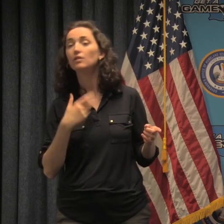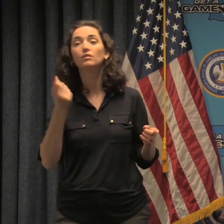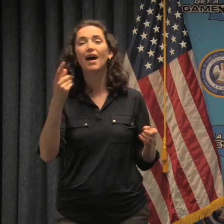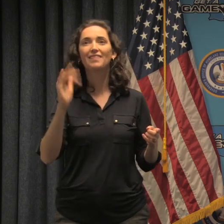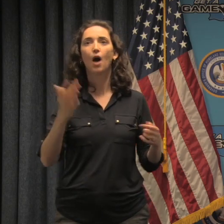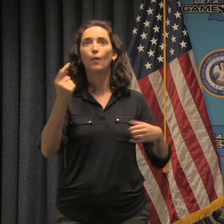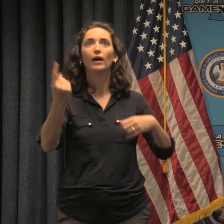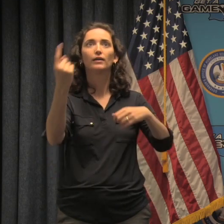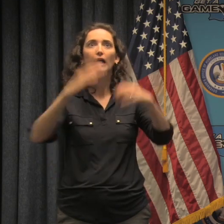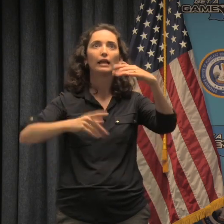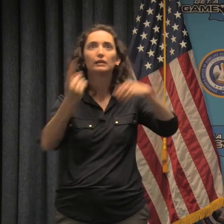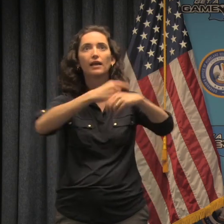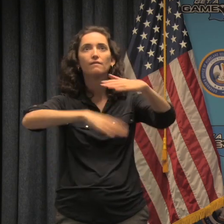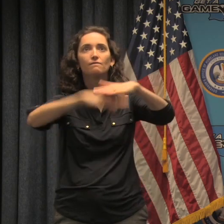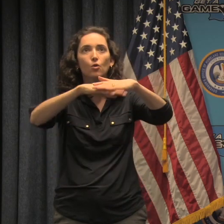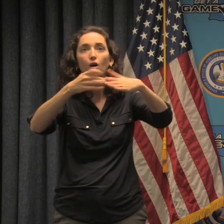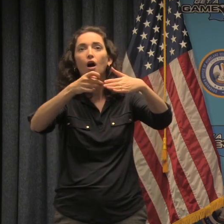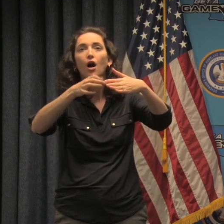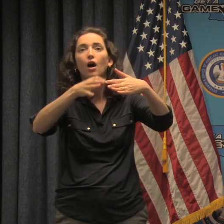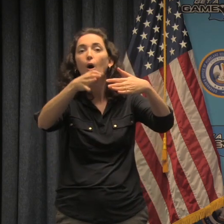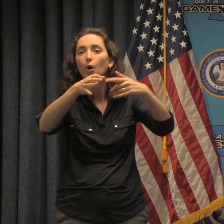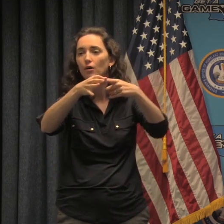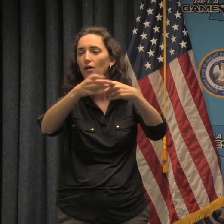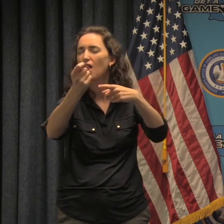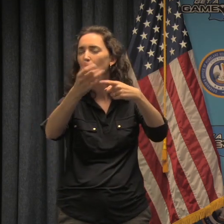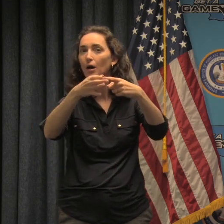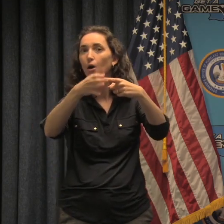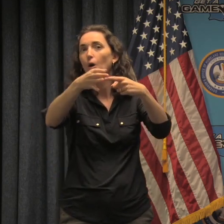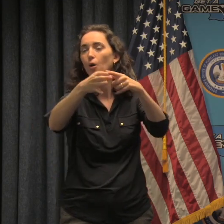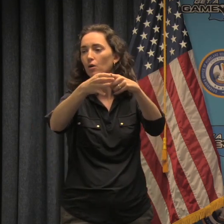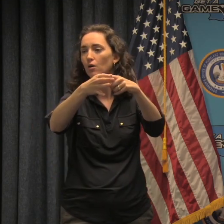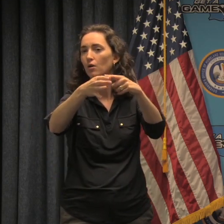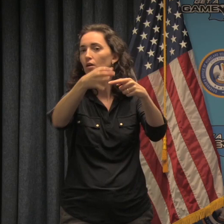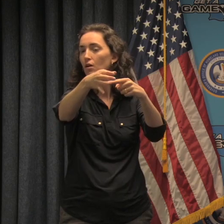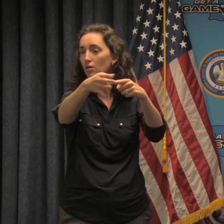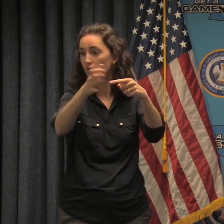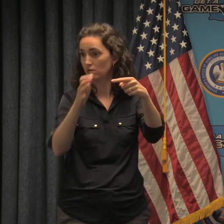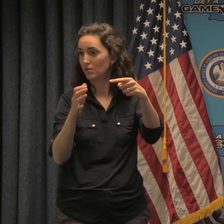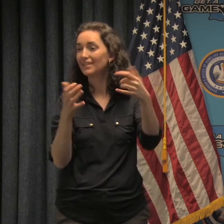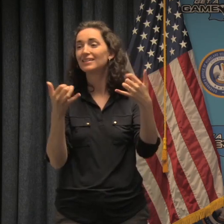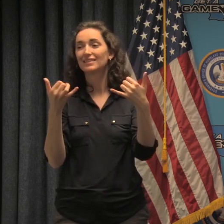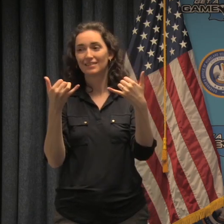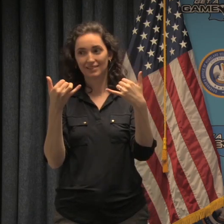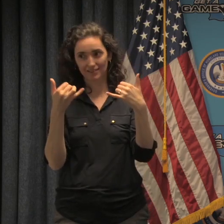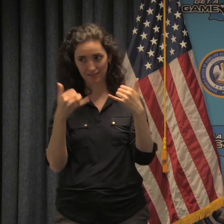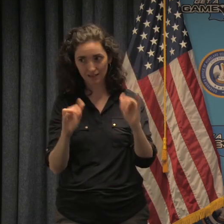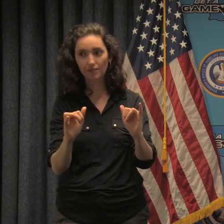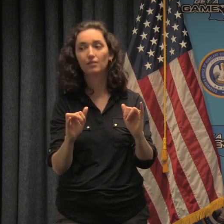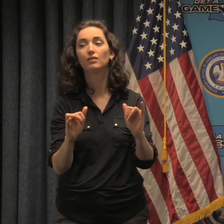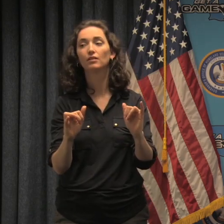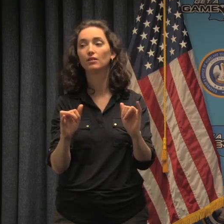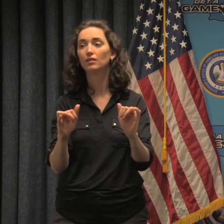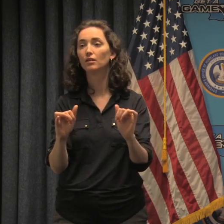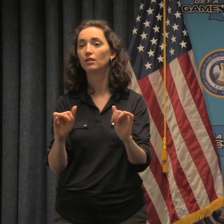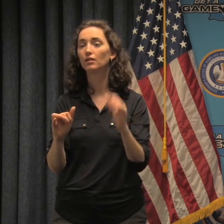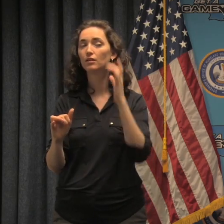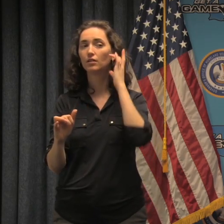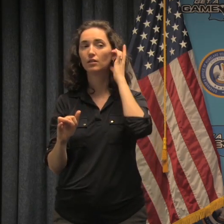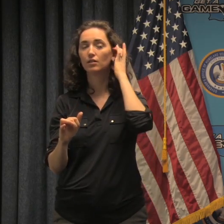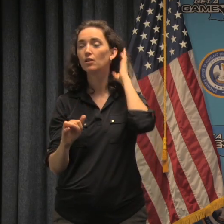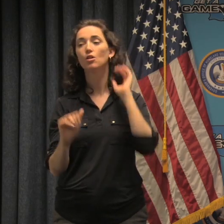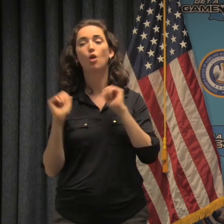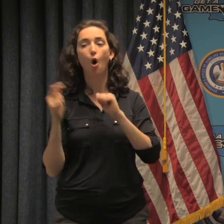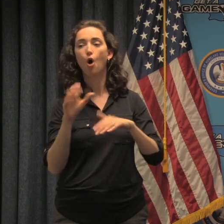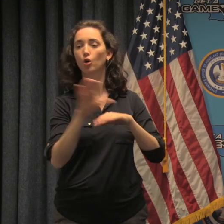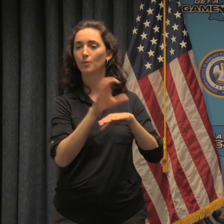in time, in terms of the date at which we're going to exceed our capacity, there does come a time in every single one of these models